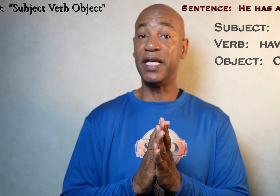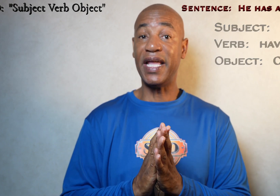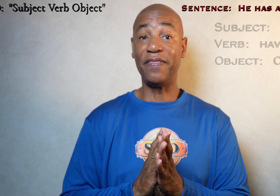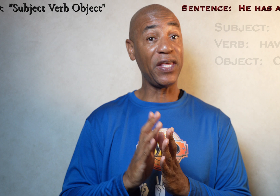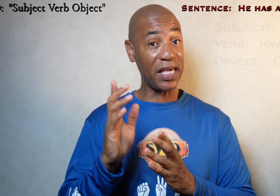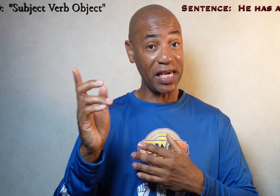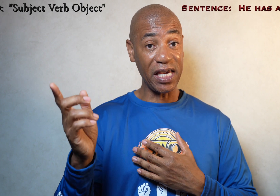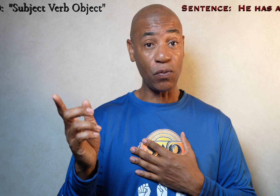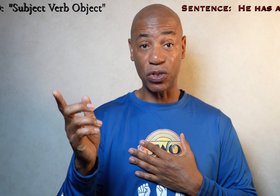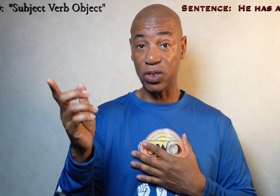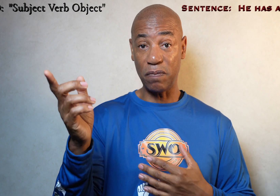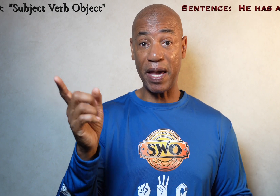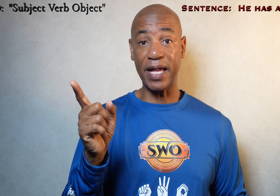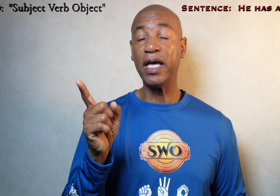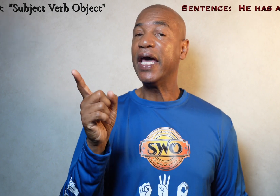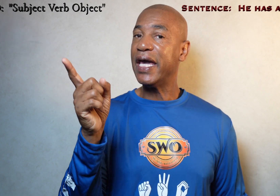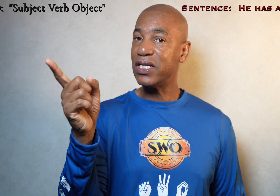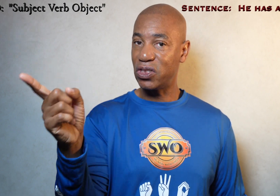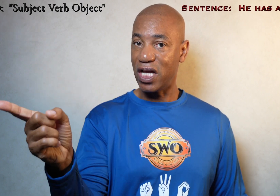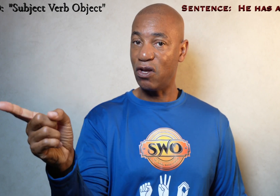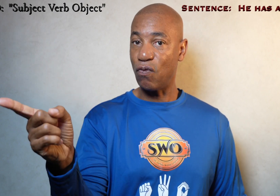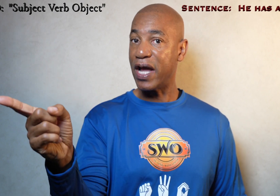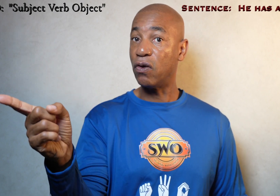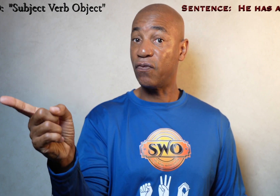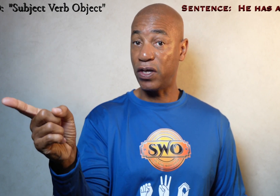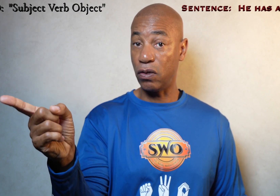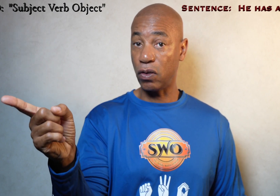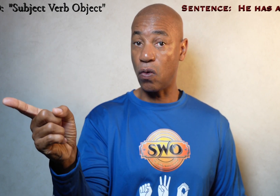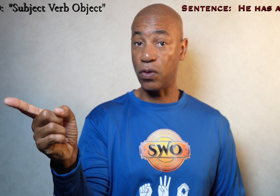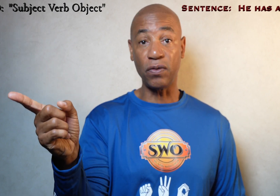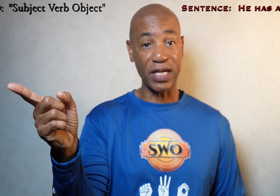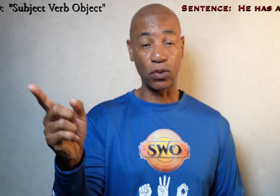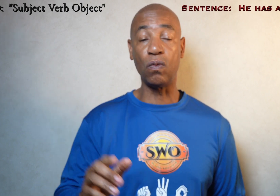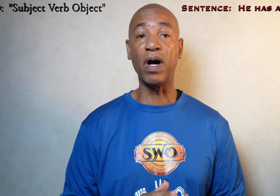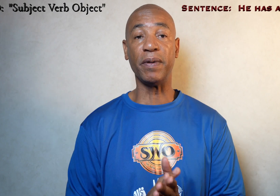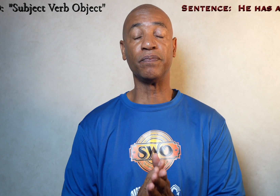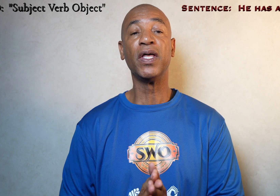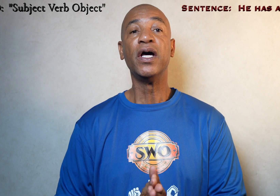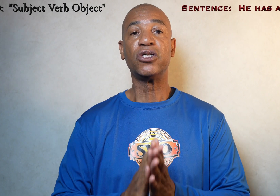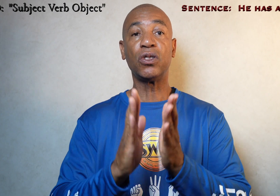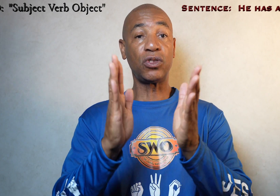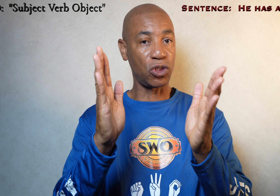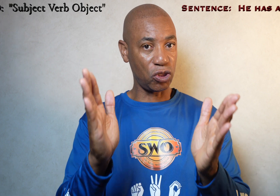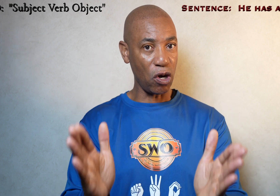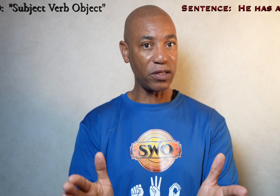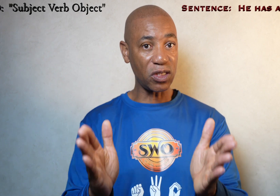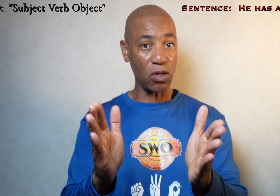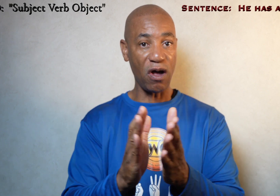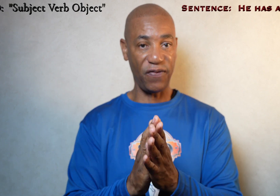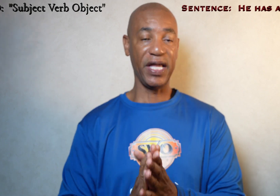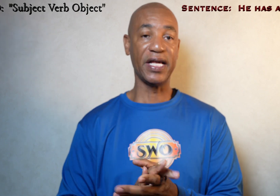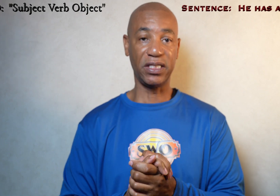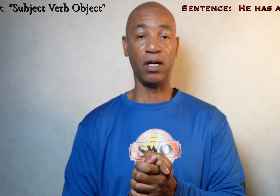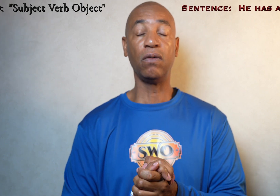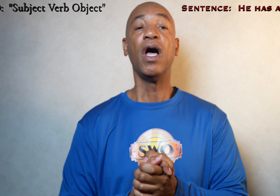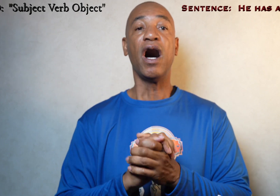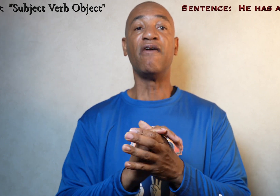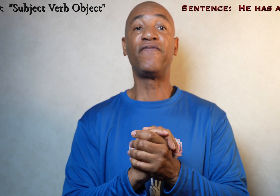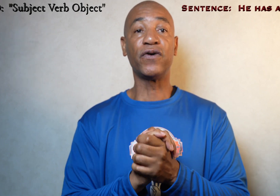that the he, which is the man, he's standing right over here in the corner next to a woman. So to start this off in ASL, I'm first